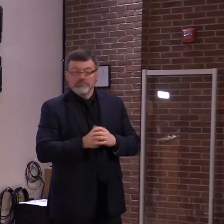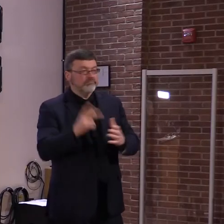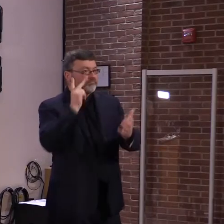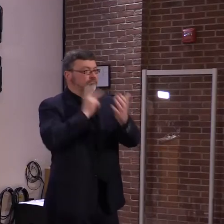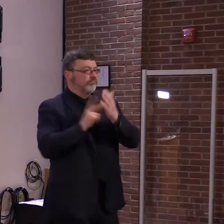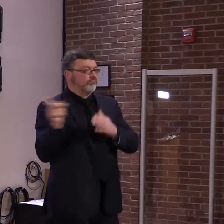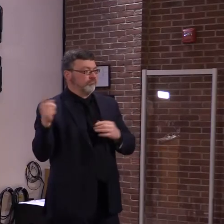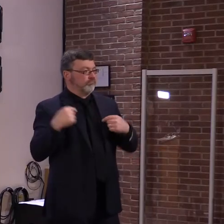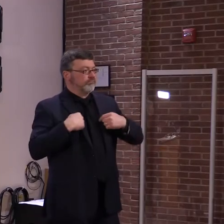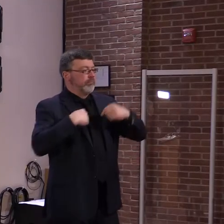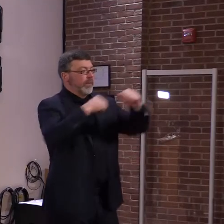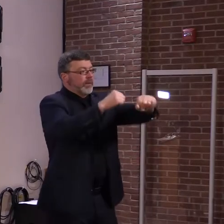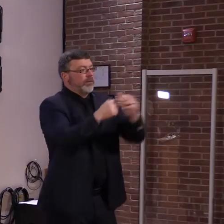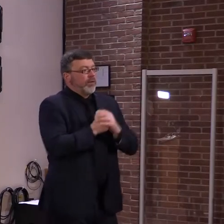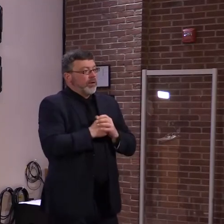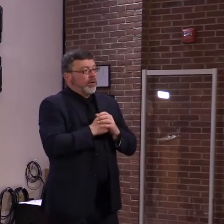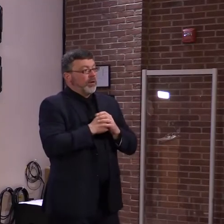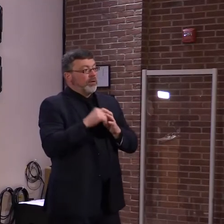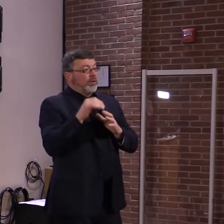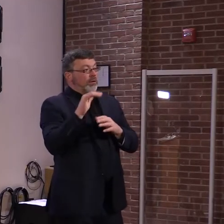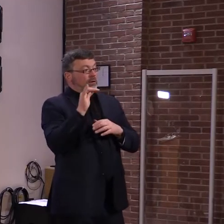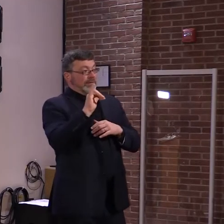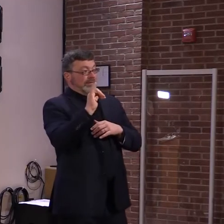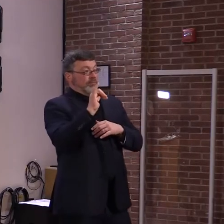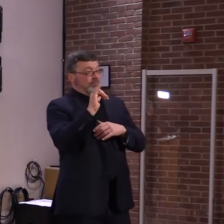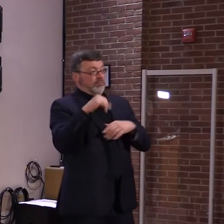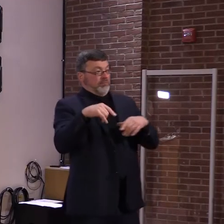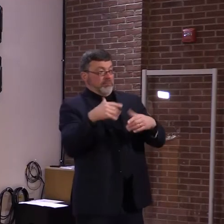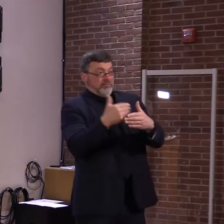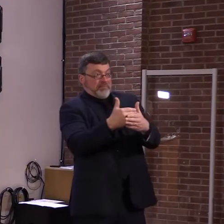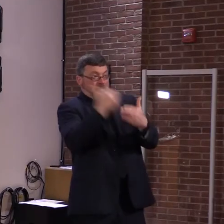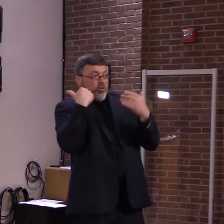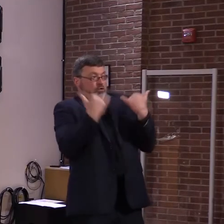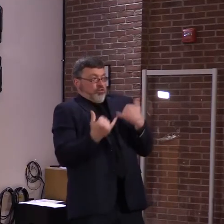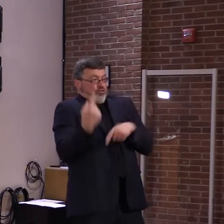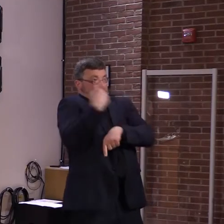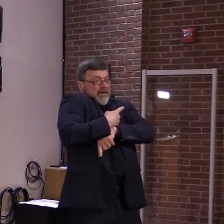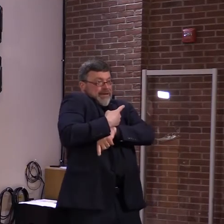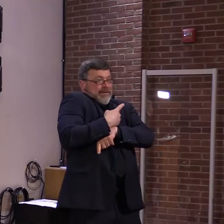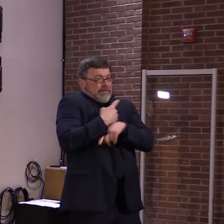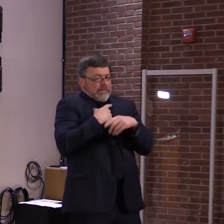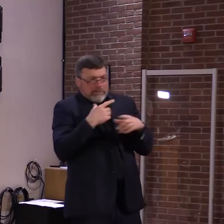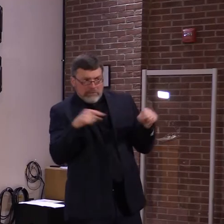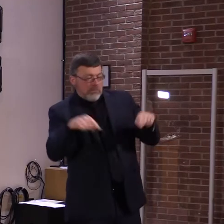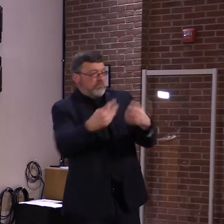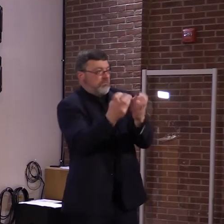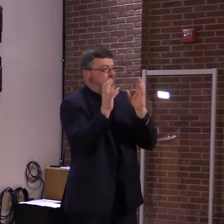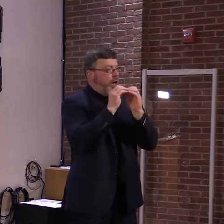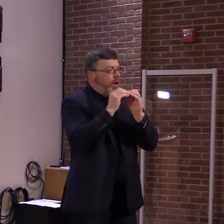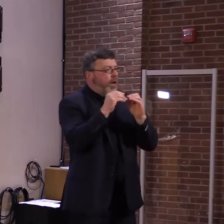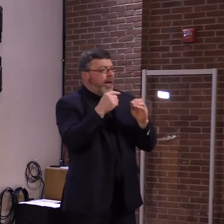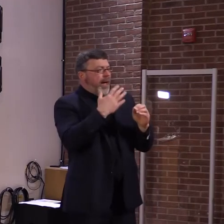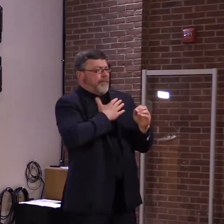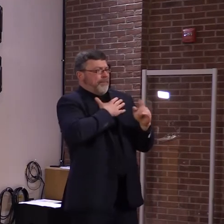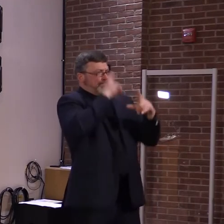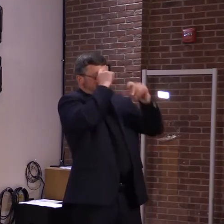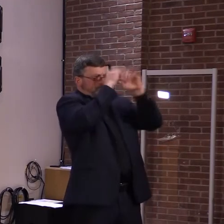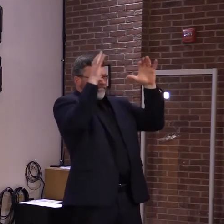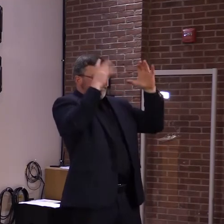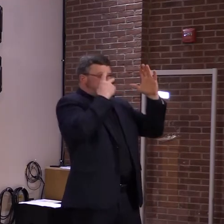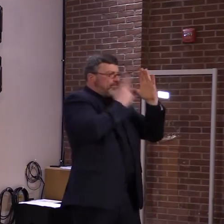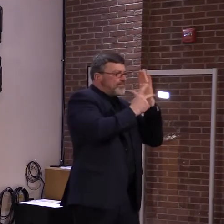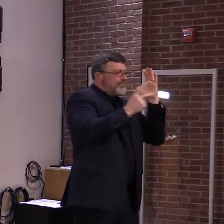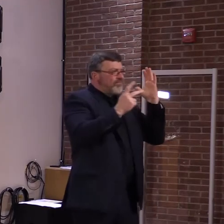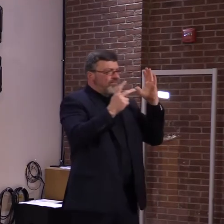Calvin, before the press conferences, I usually go through and try to anticipate every question that you and others are going to ask, and that was